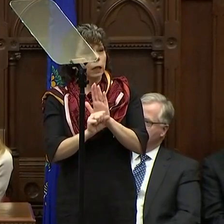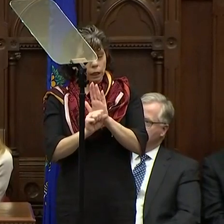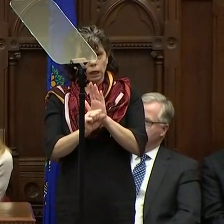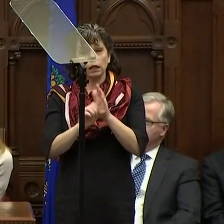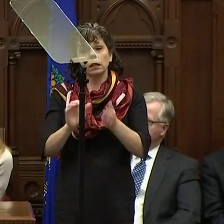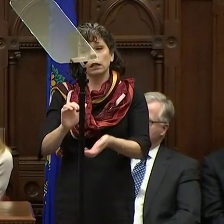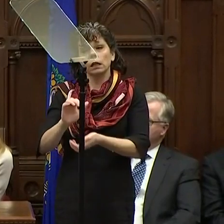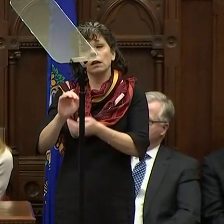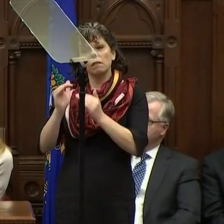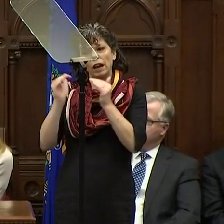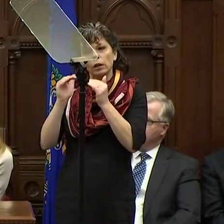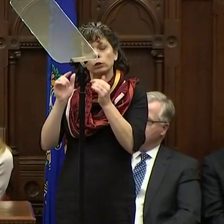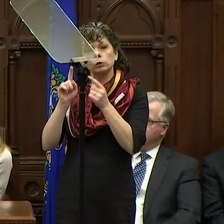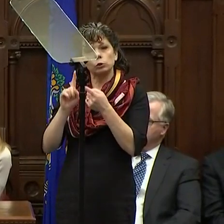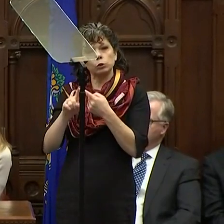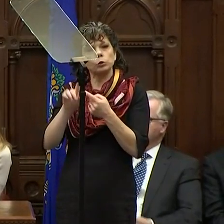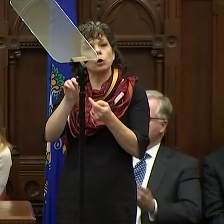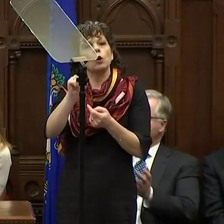partners.